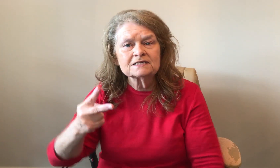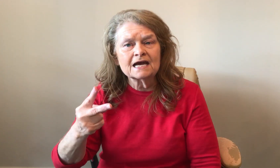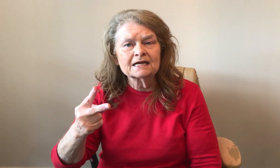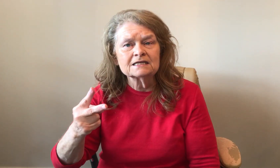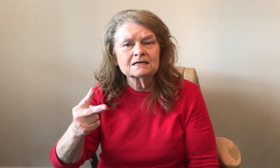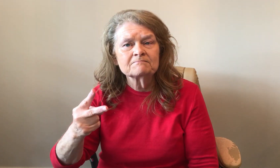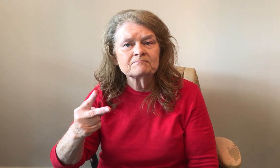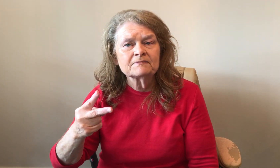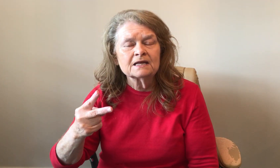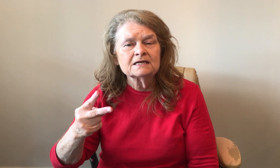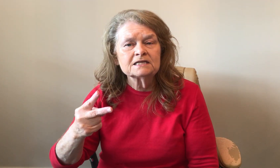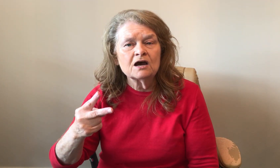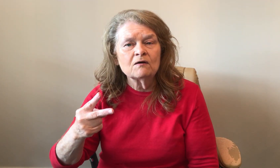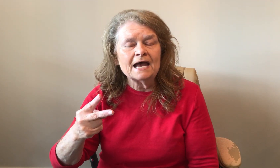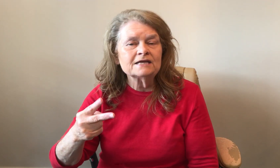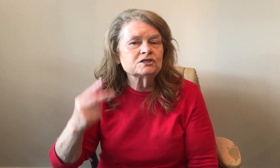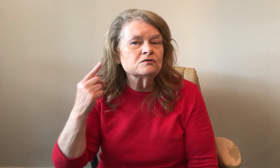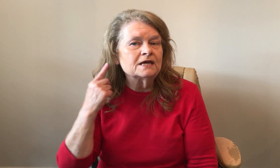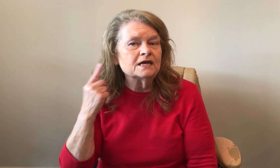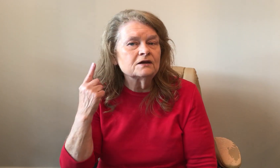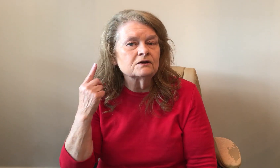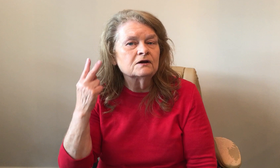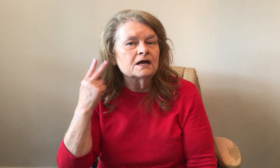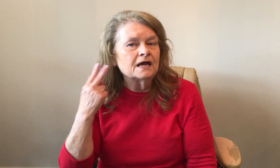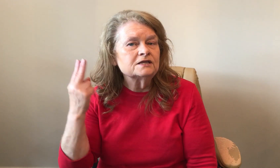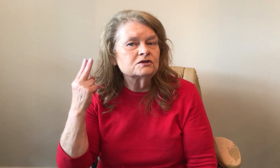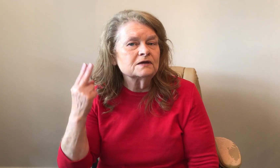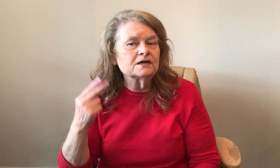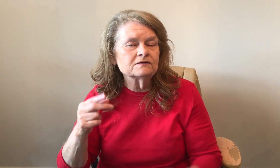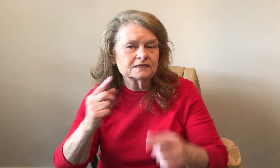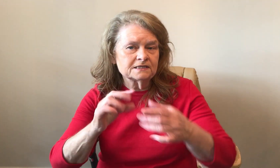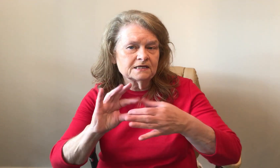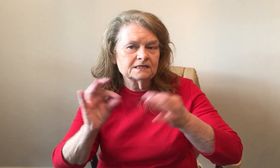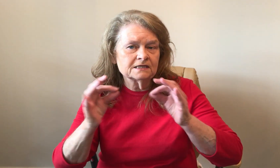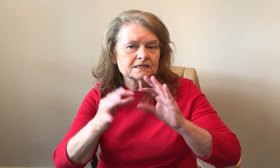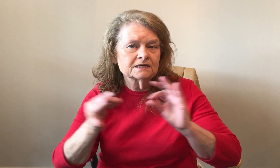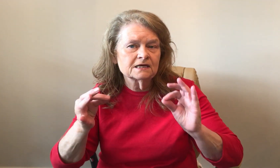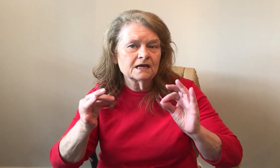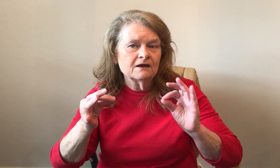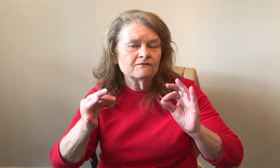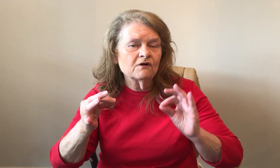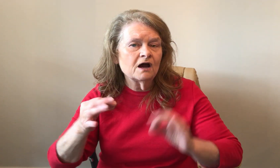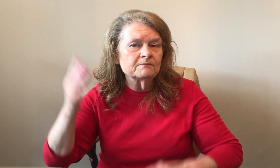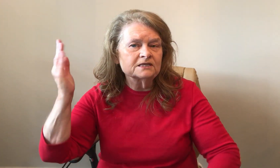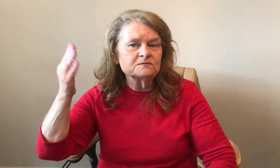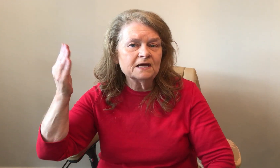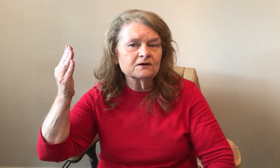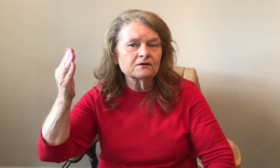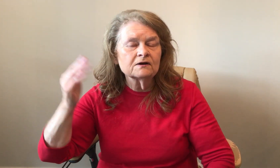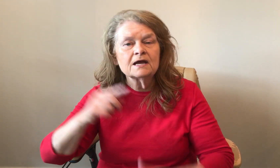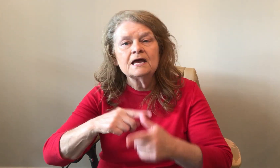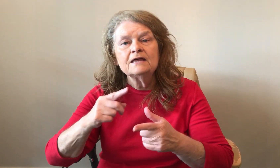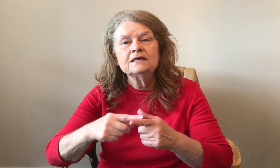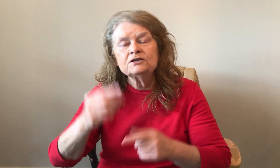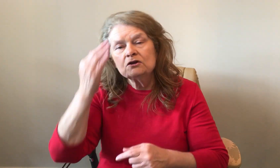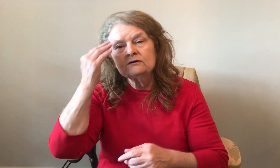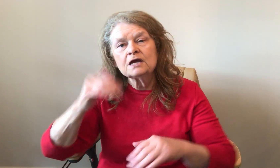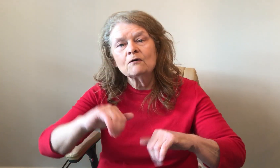second. So as you hear the sentence from the speaker, then you'll know how